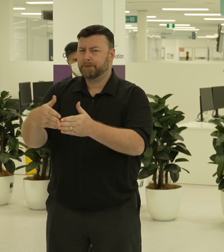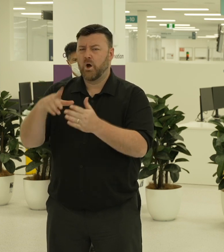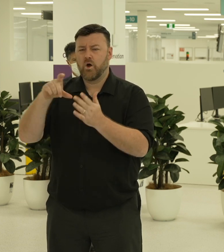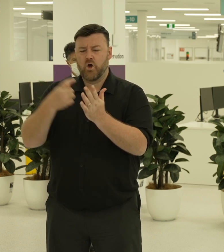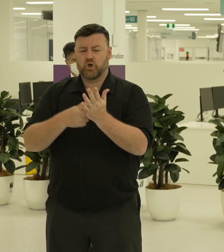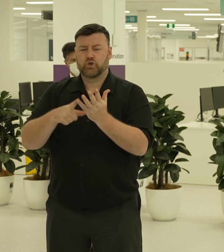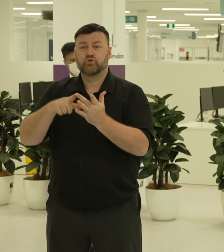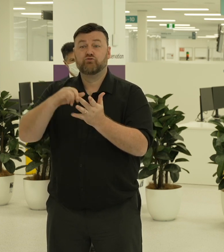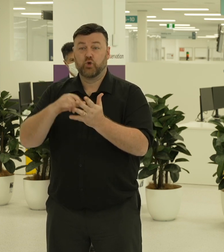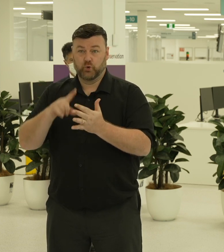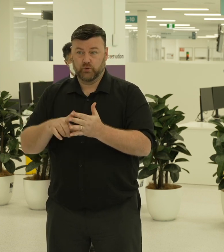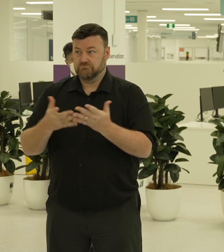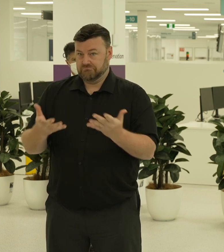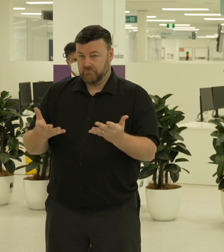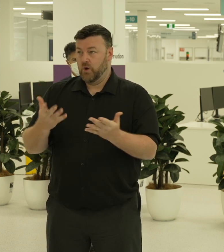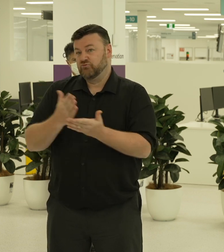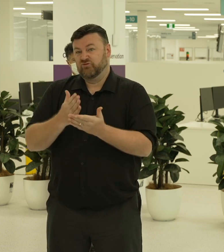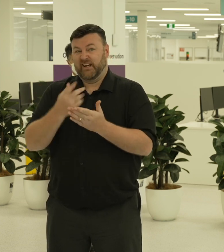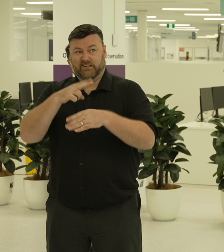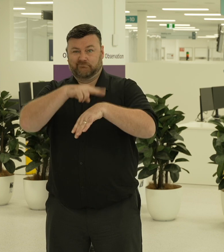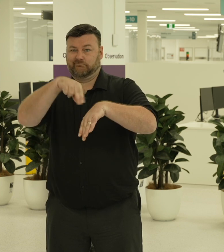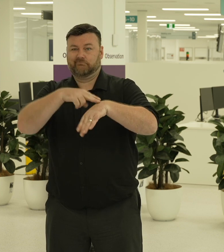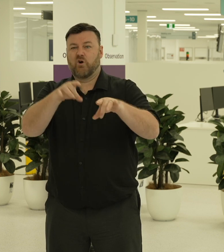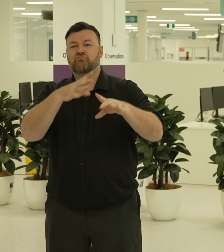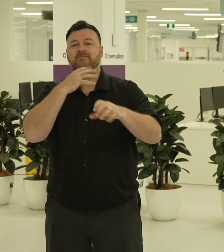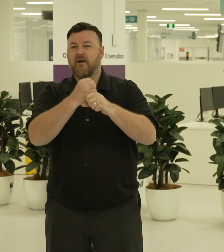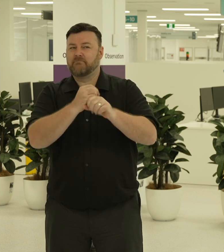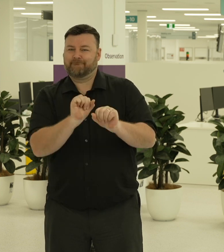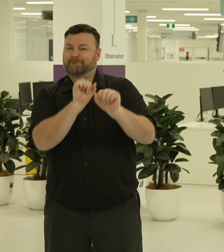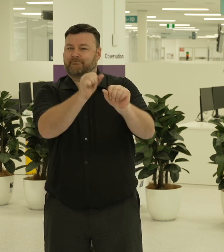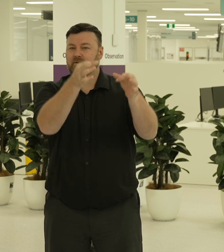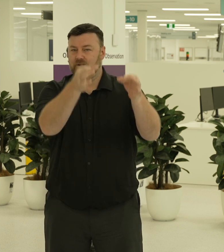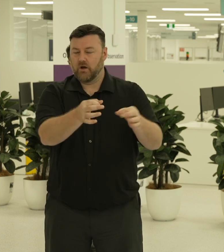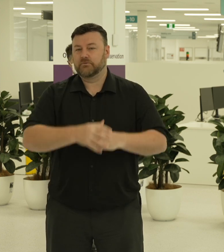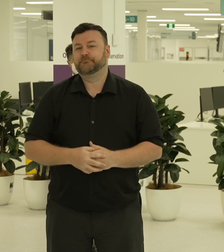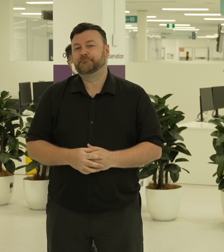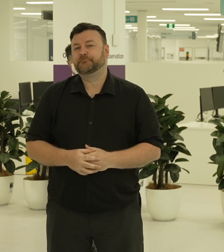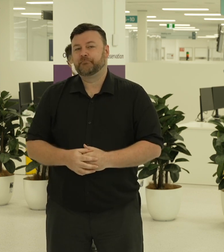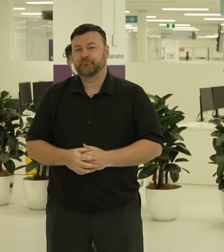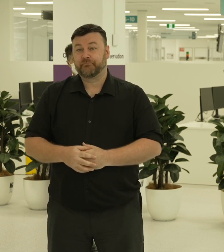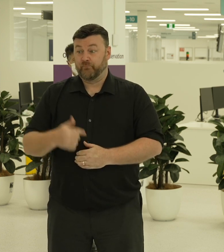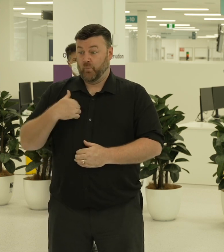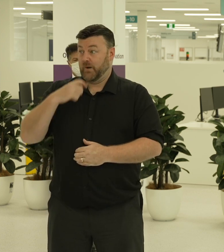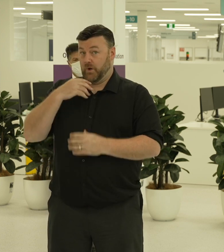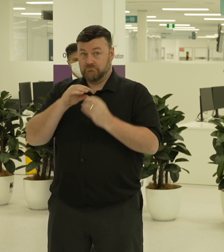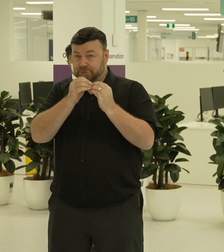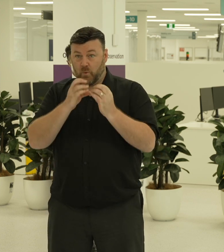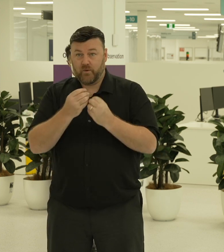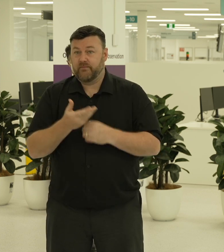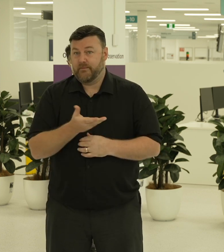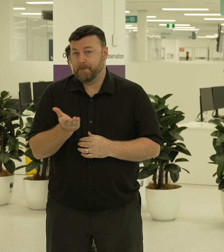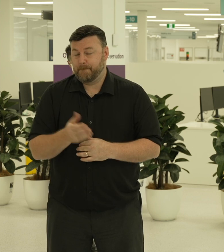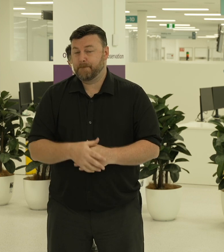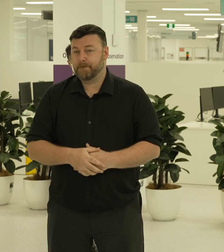a matter for the federal government. We'll work through those issues as we move through this next period